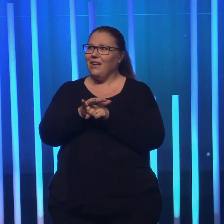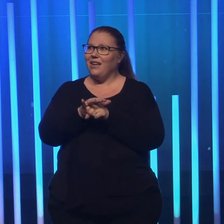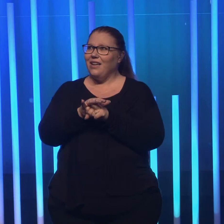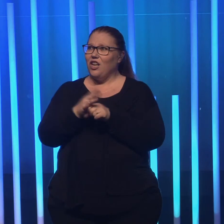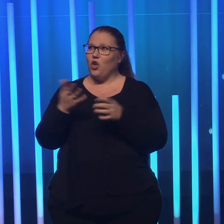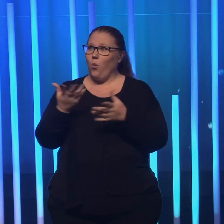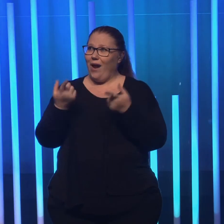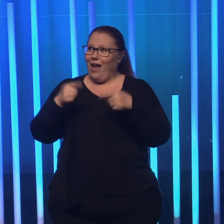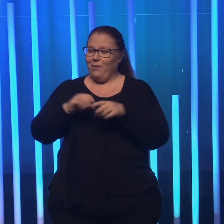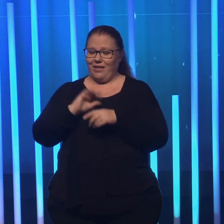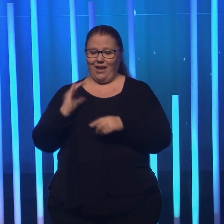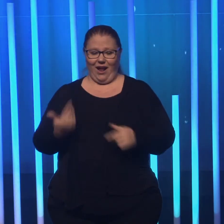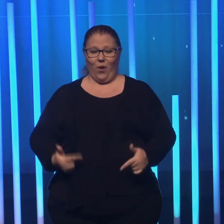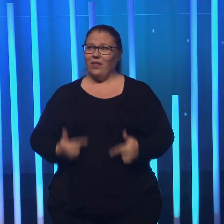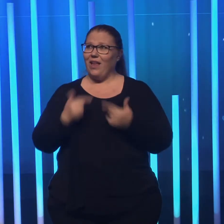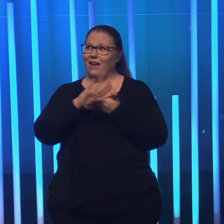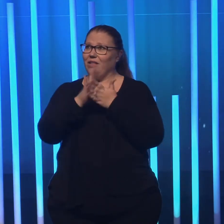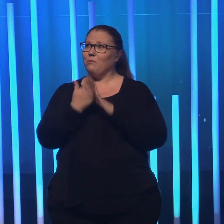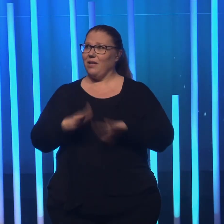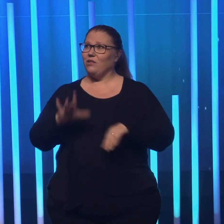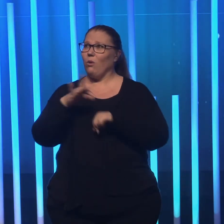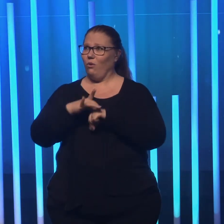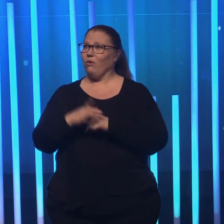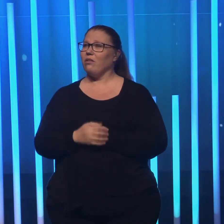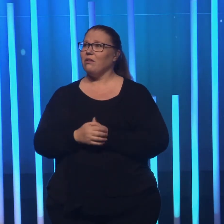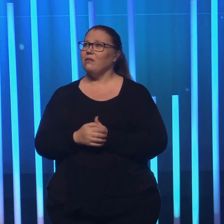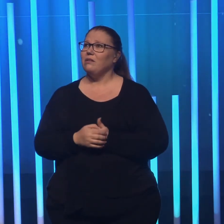peace on earth.